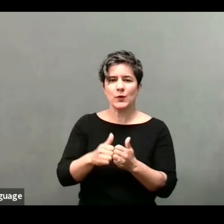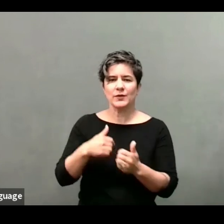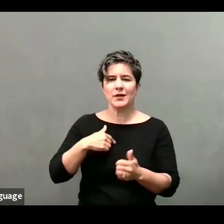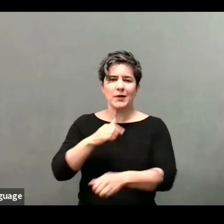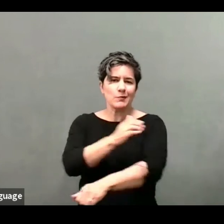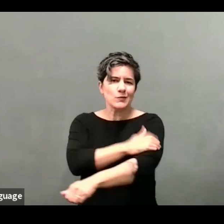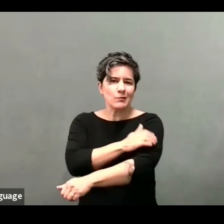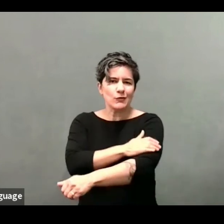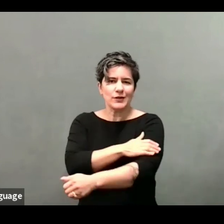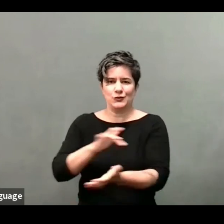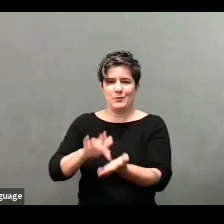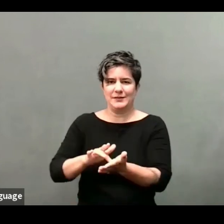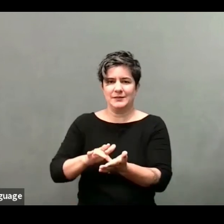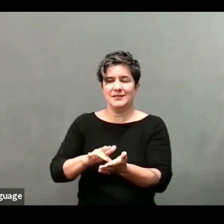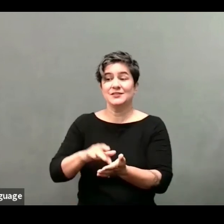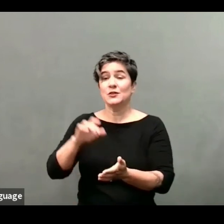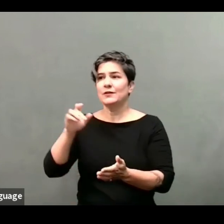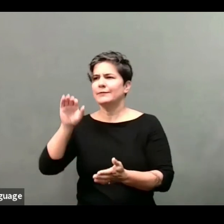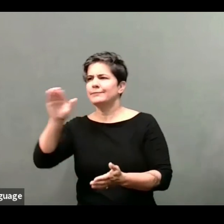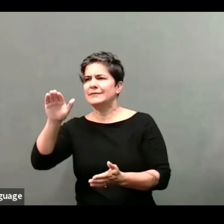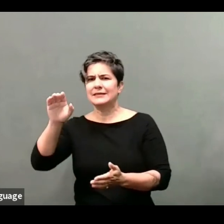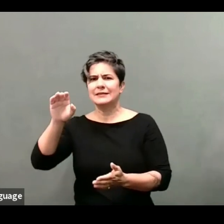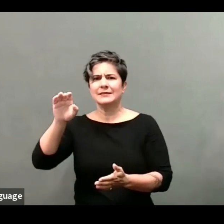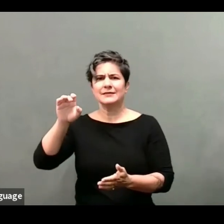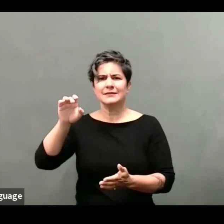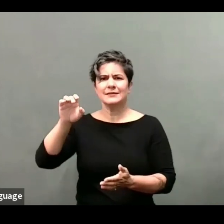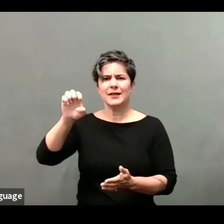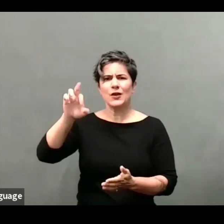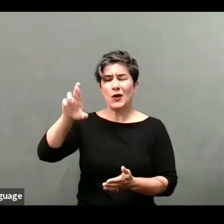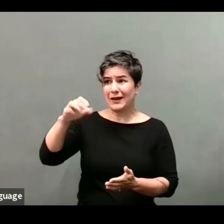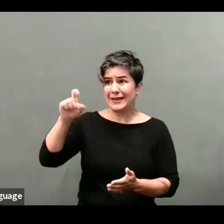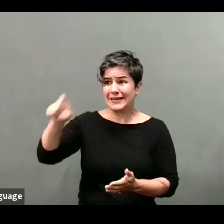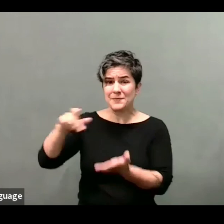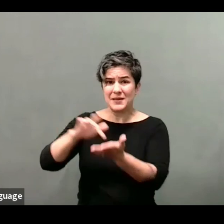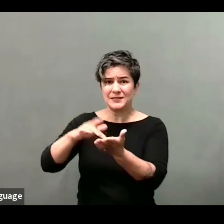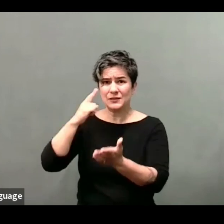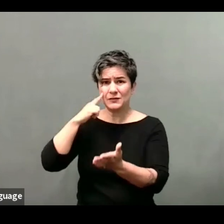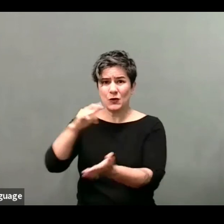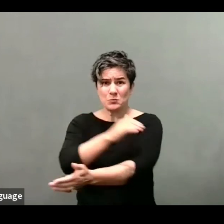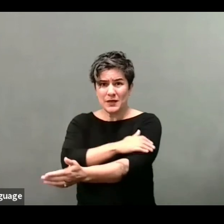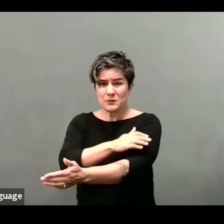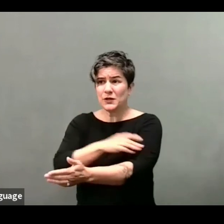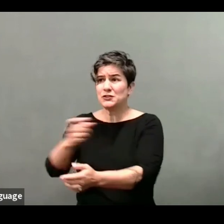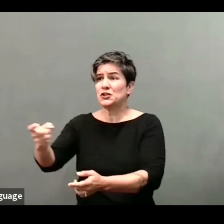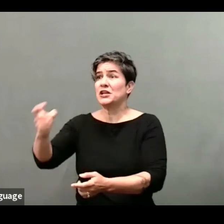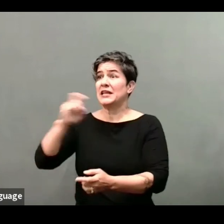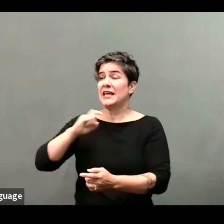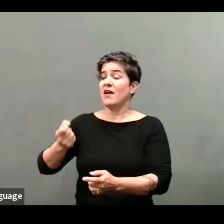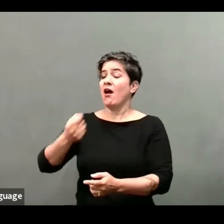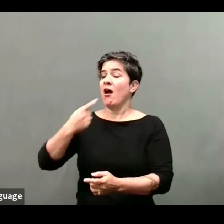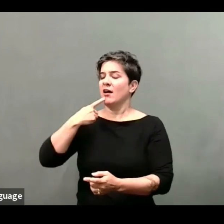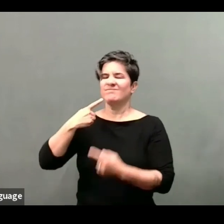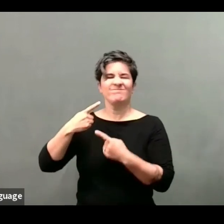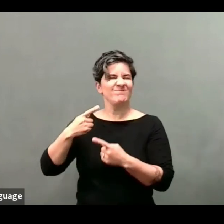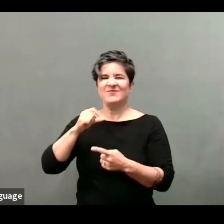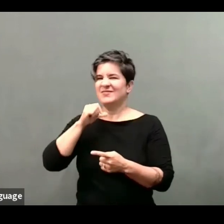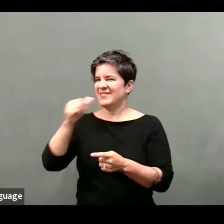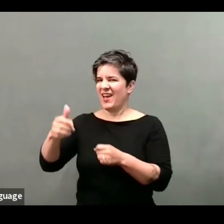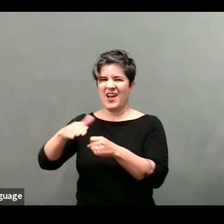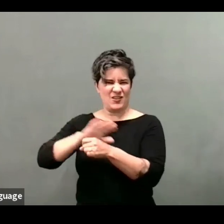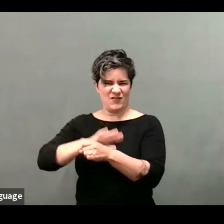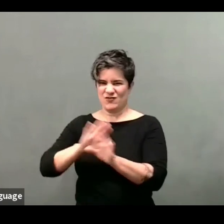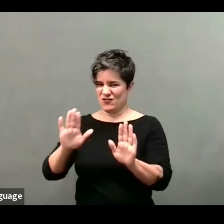the cost of the SANE's exam, those one-time preventative medications that we talked